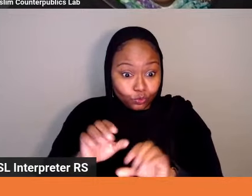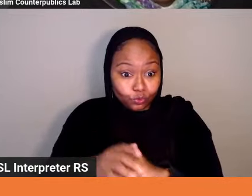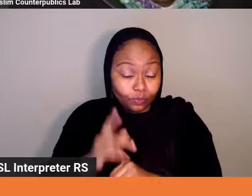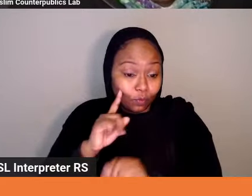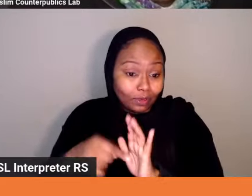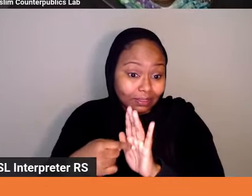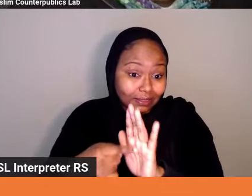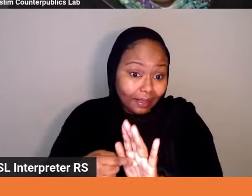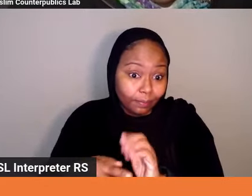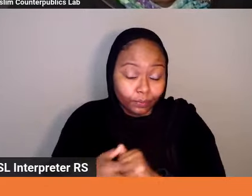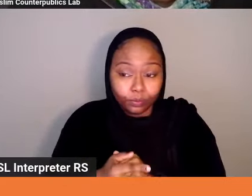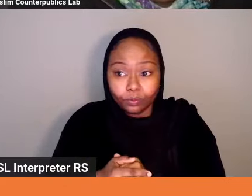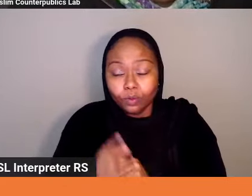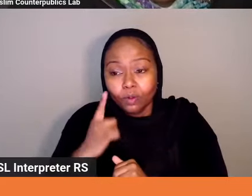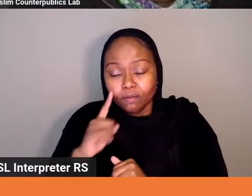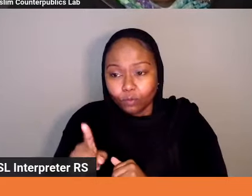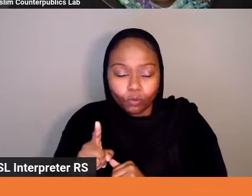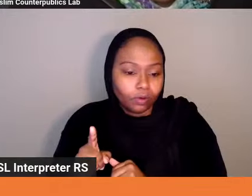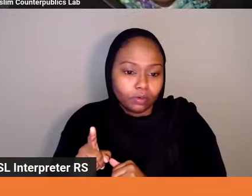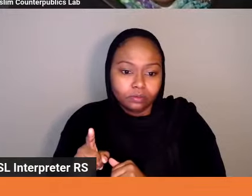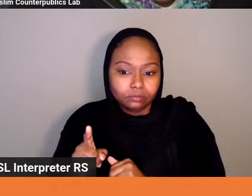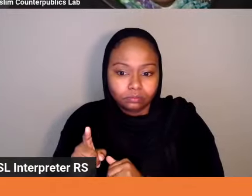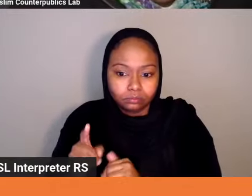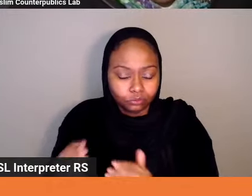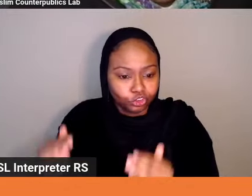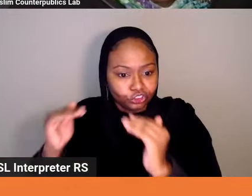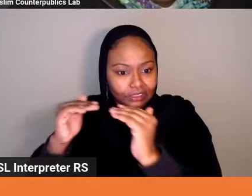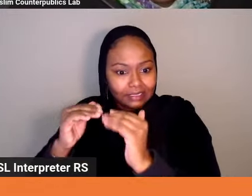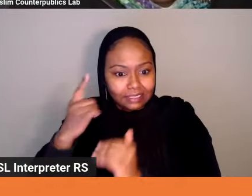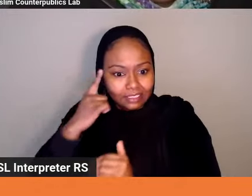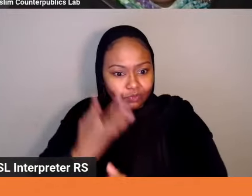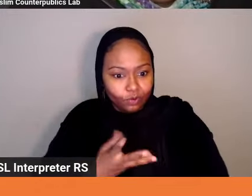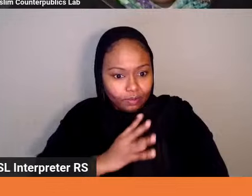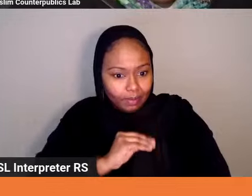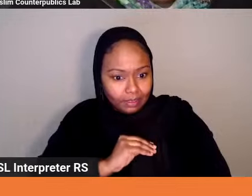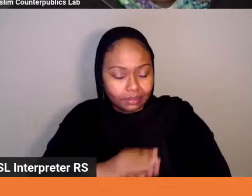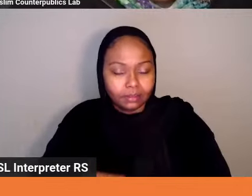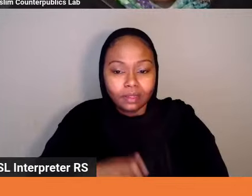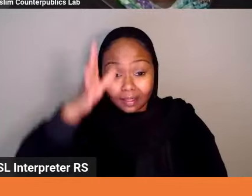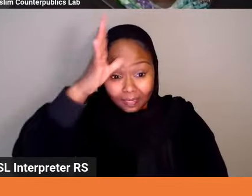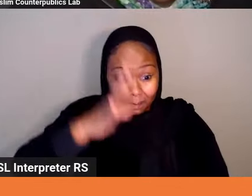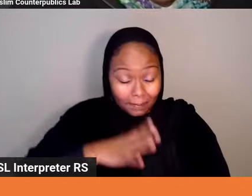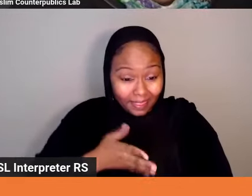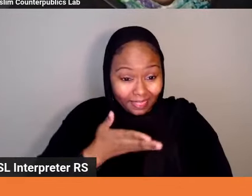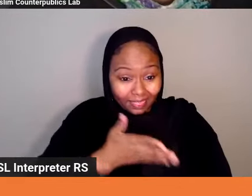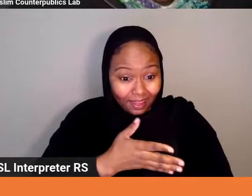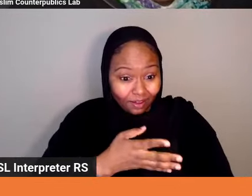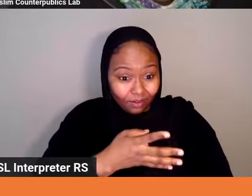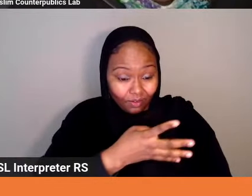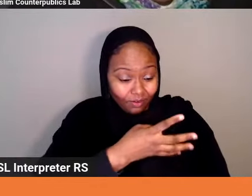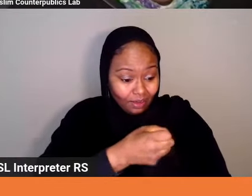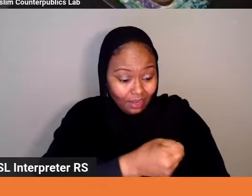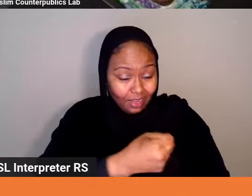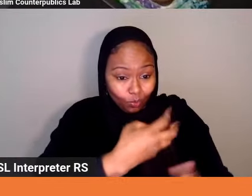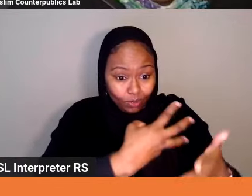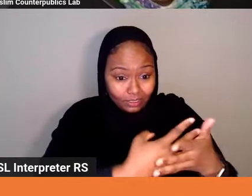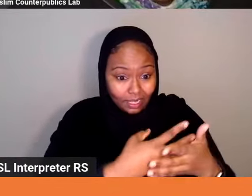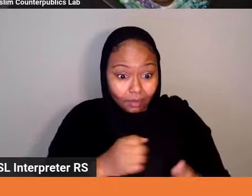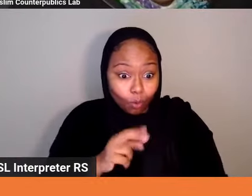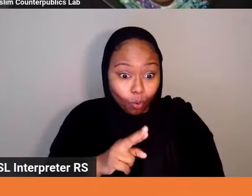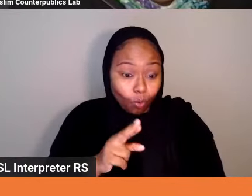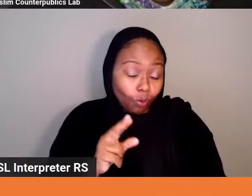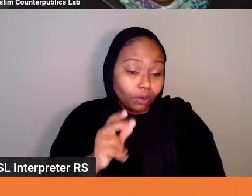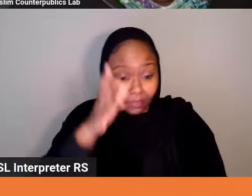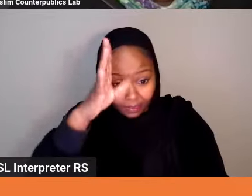further justice for the Palestinians, for the men at Guantánamo, the men who've been released, and for the cause of justice